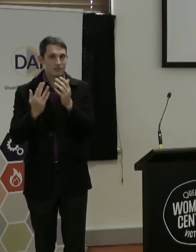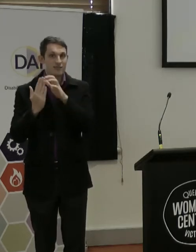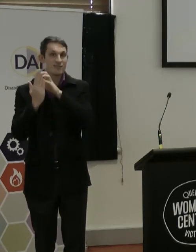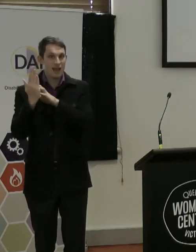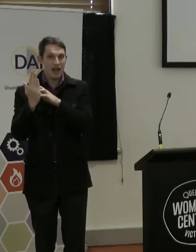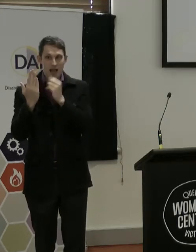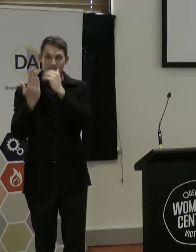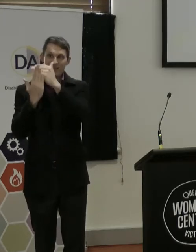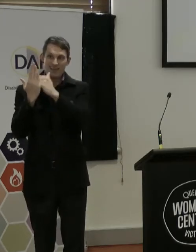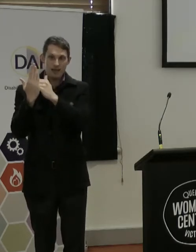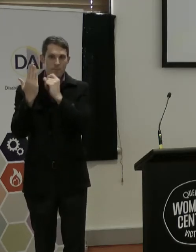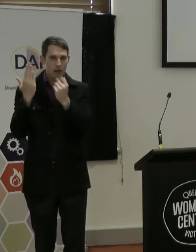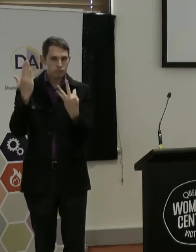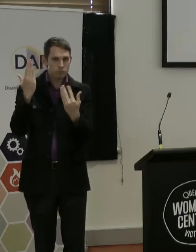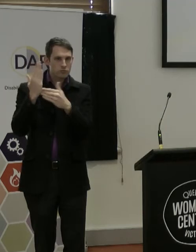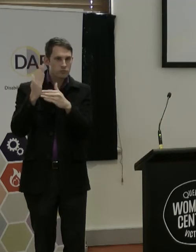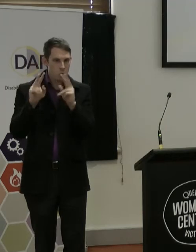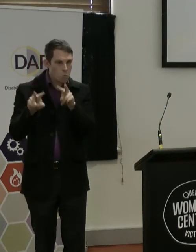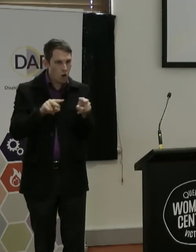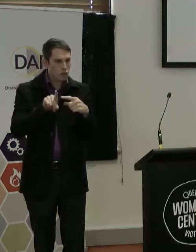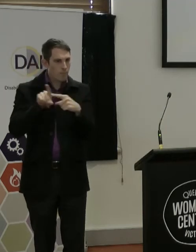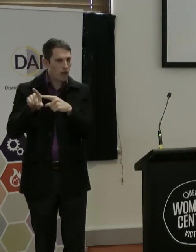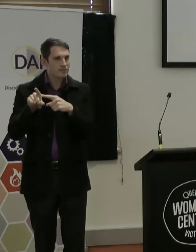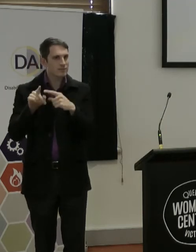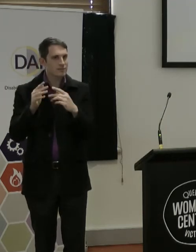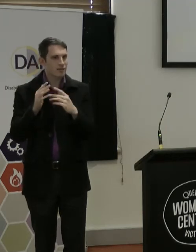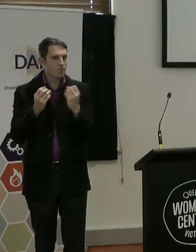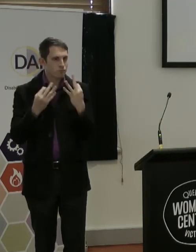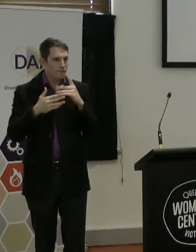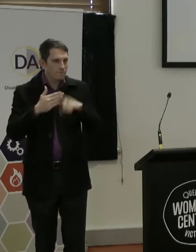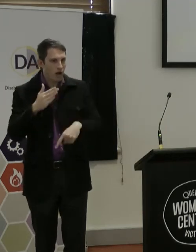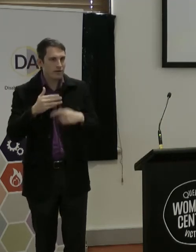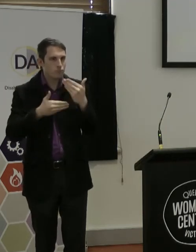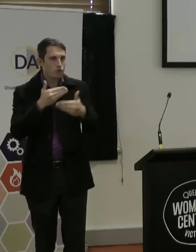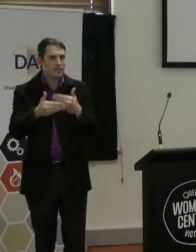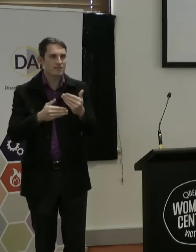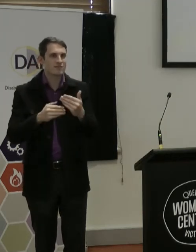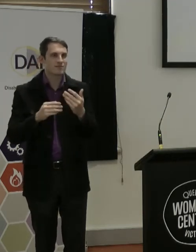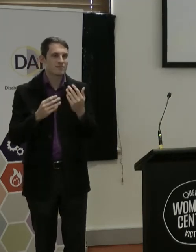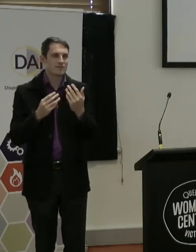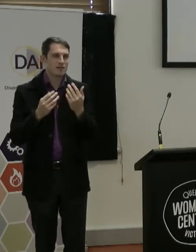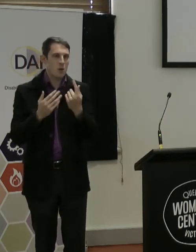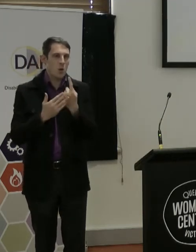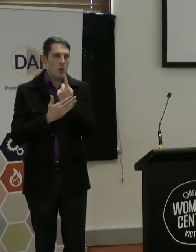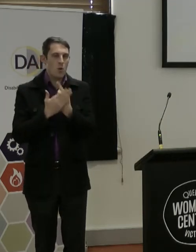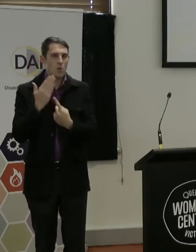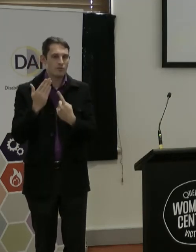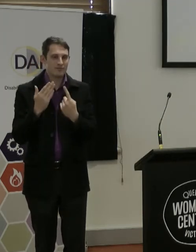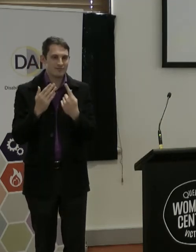there's no compliance measures, there's no fines issued if people don't comply. So it relies on